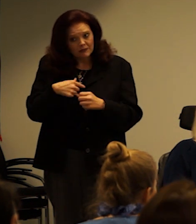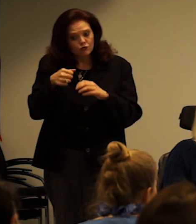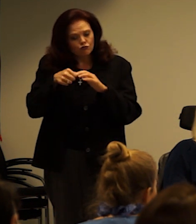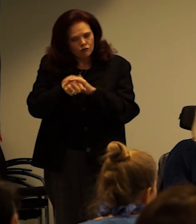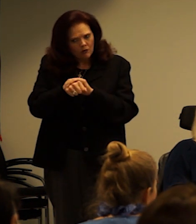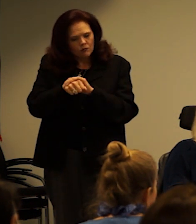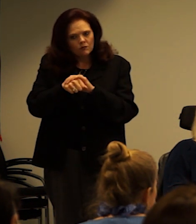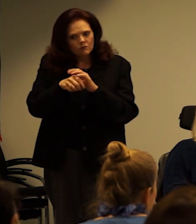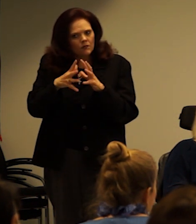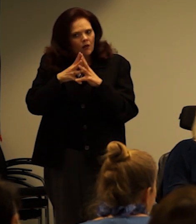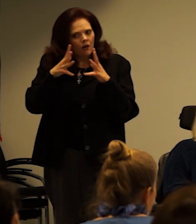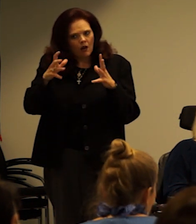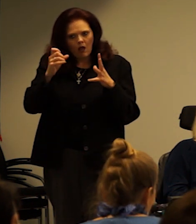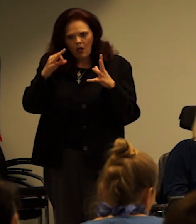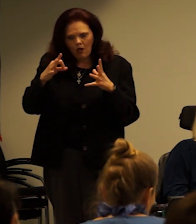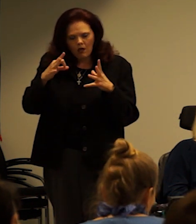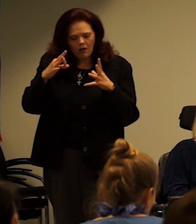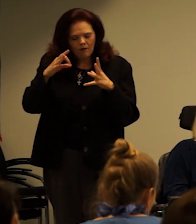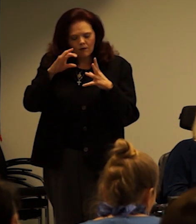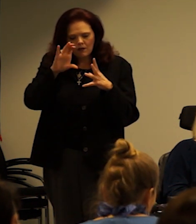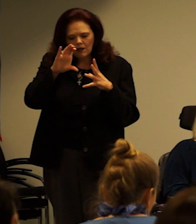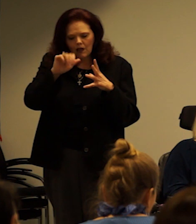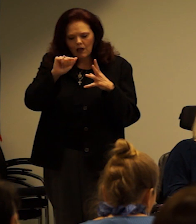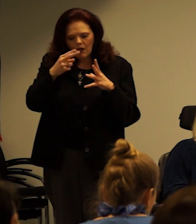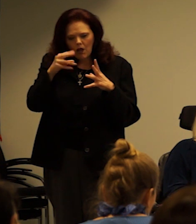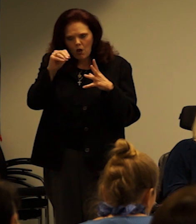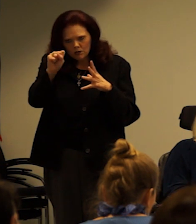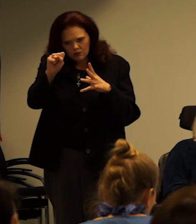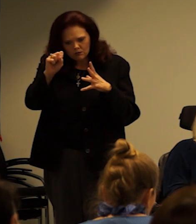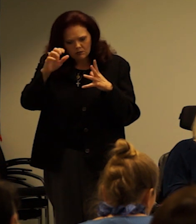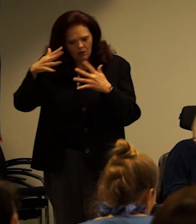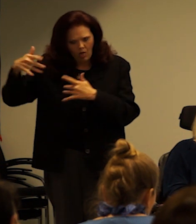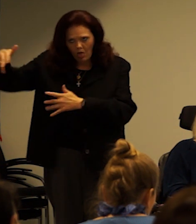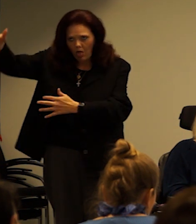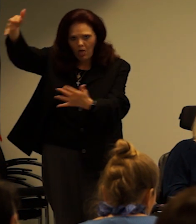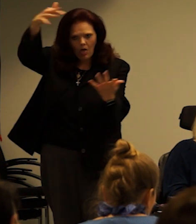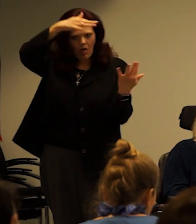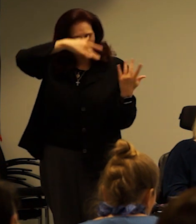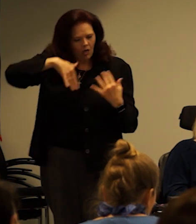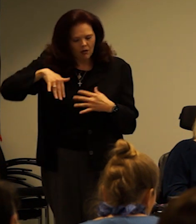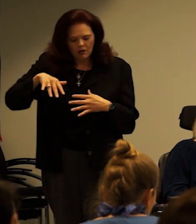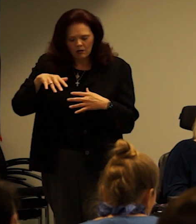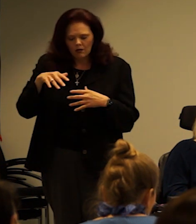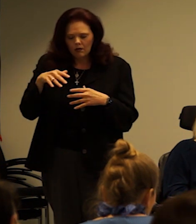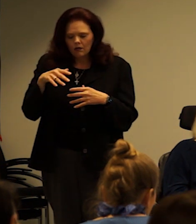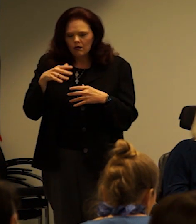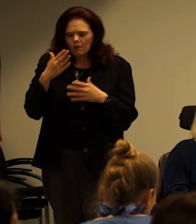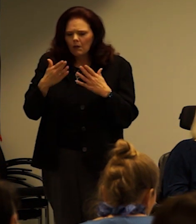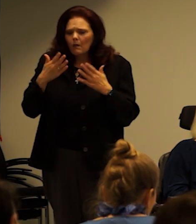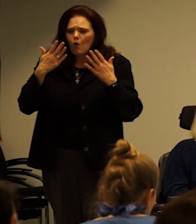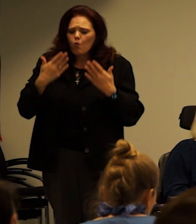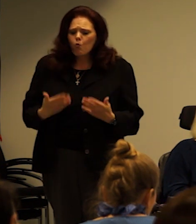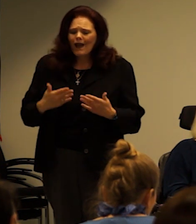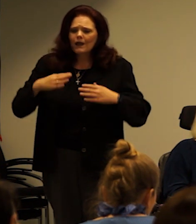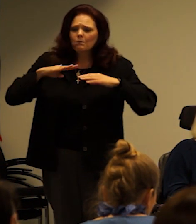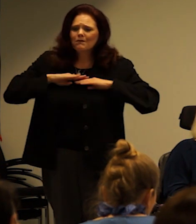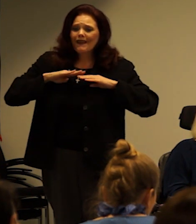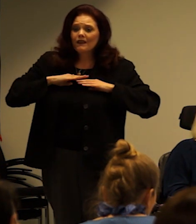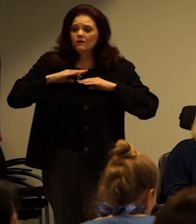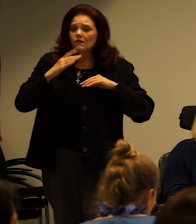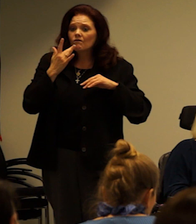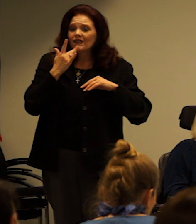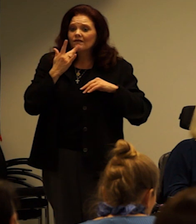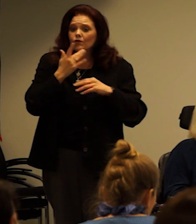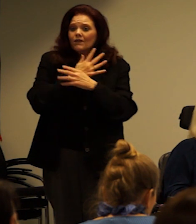are chaotic. It is loud, it's noisy, and it's chaos. Perhaps a weighted blanket, a favorite